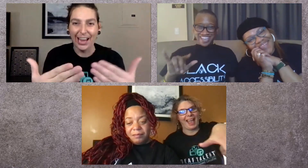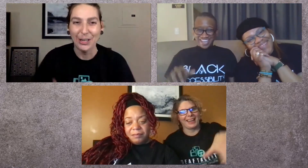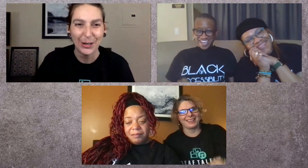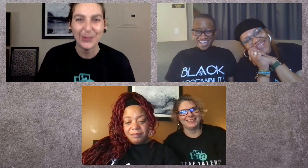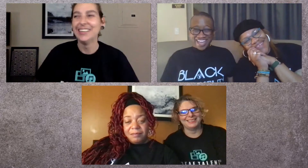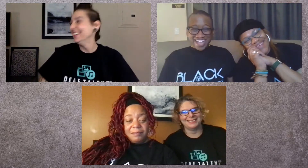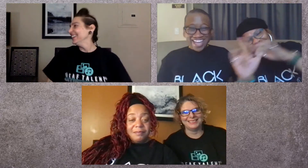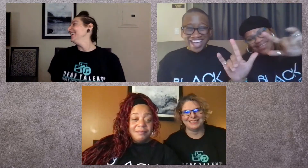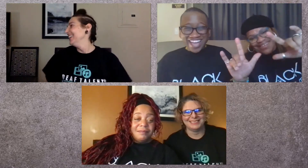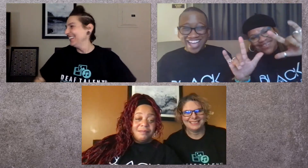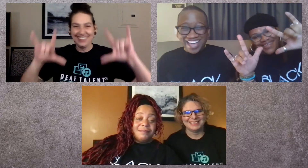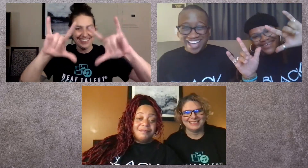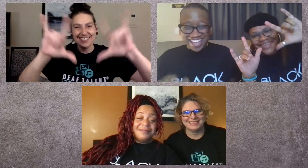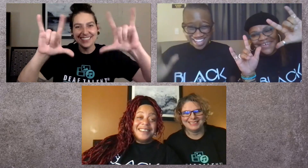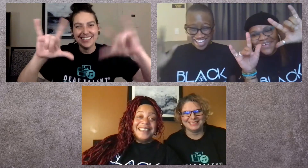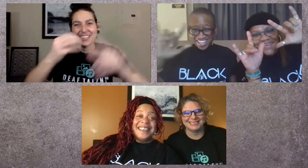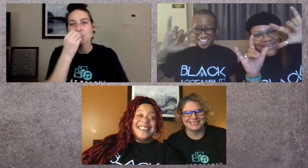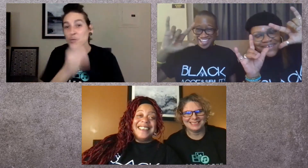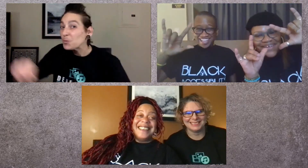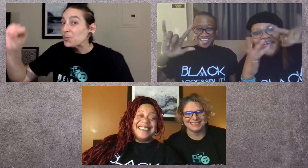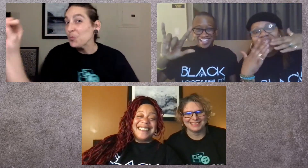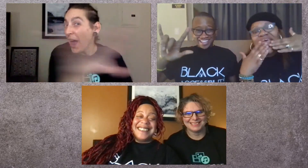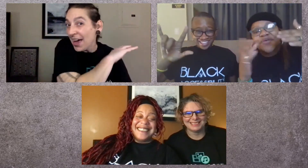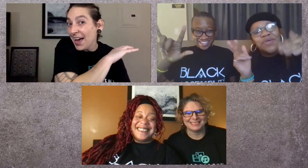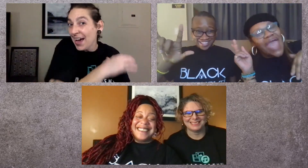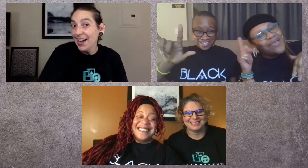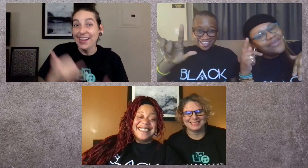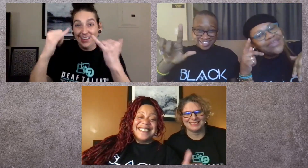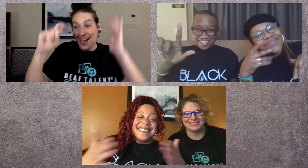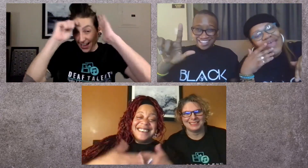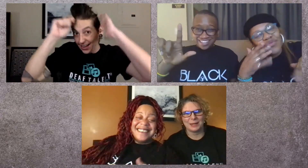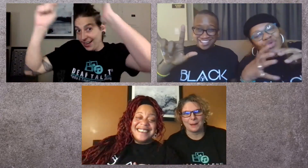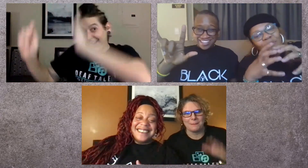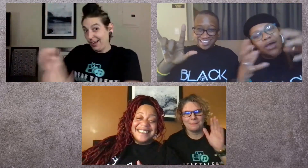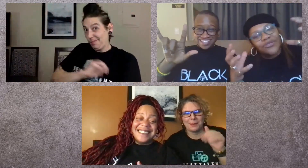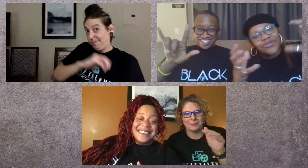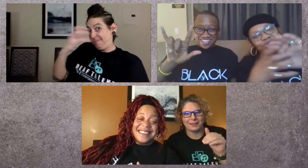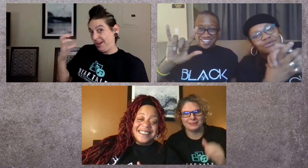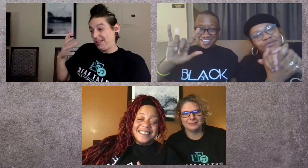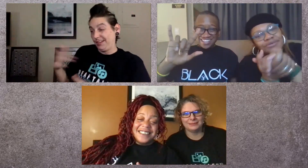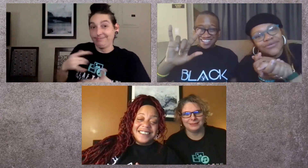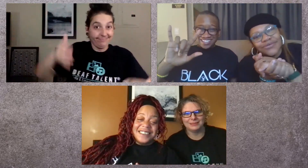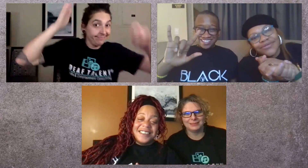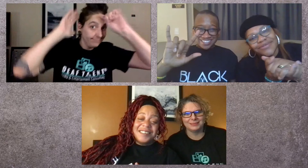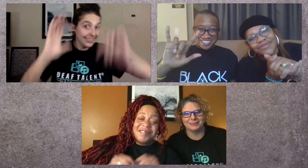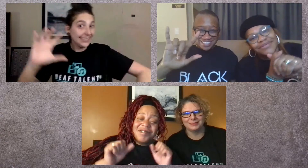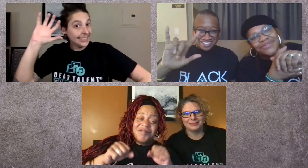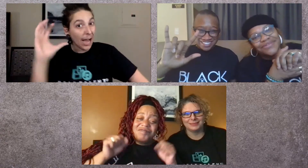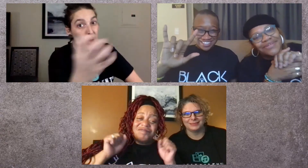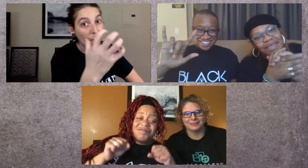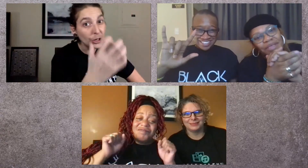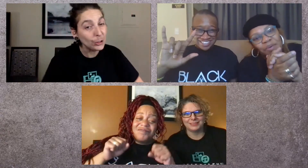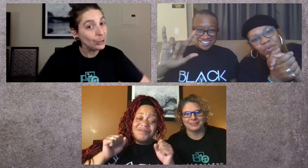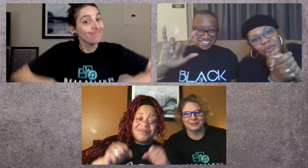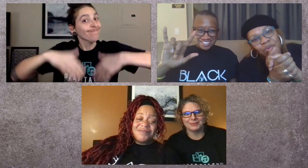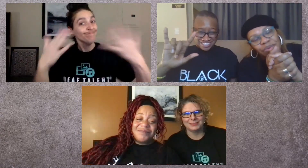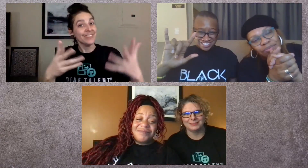That made up for our 45-minute loss. Thank you. See ya. Martha